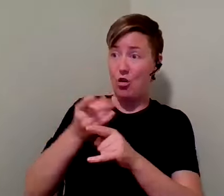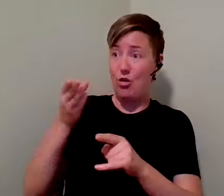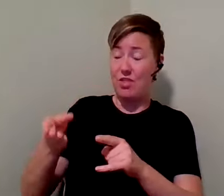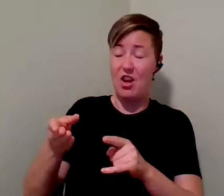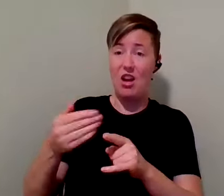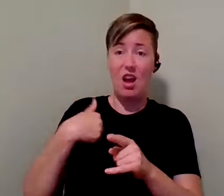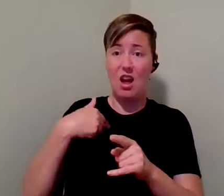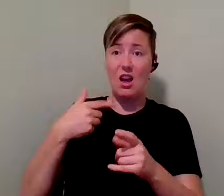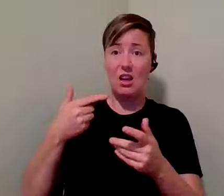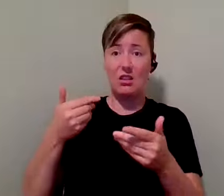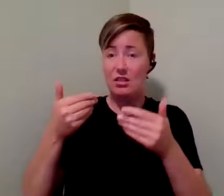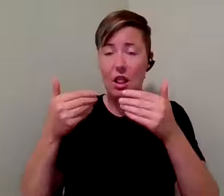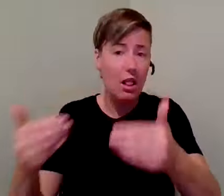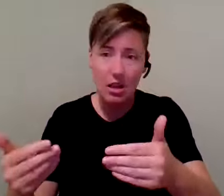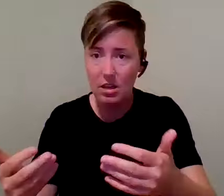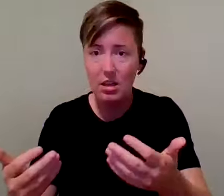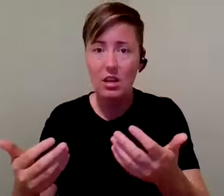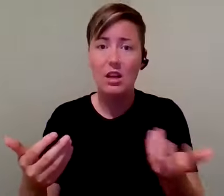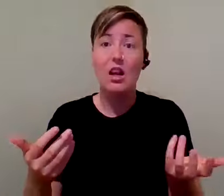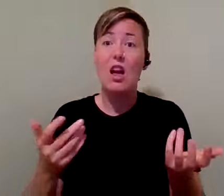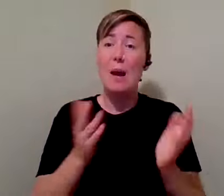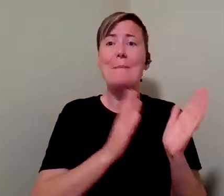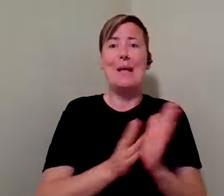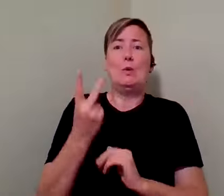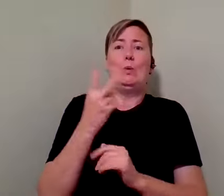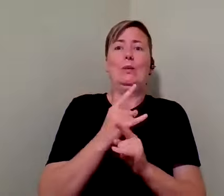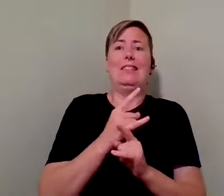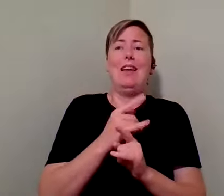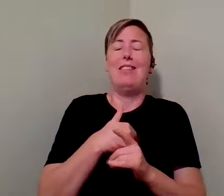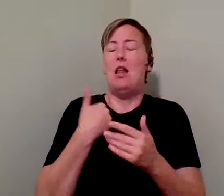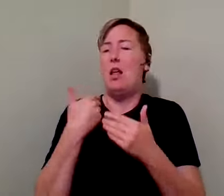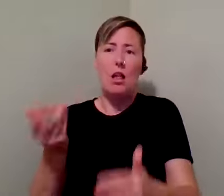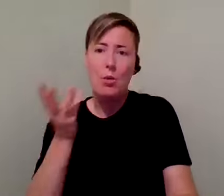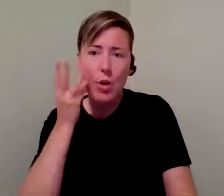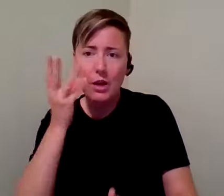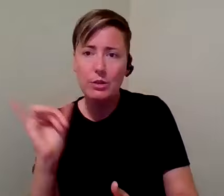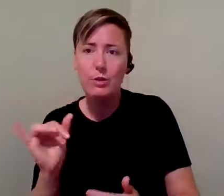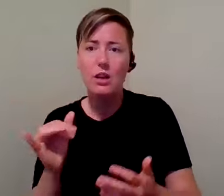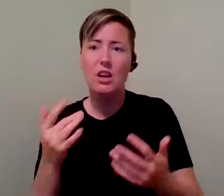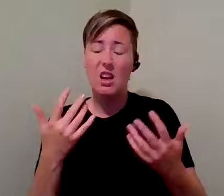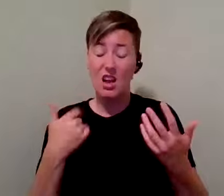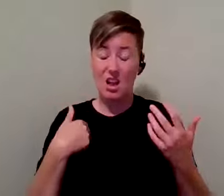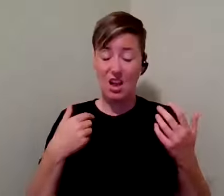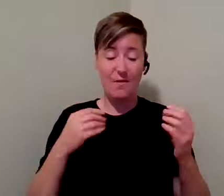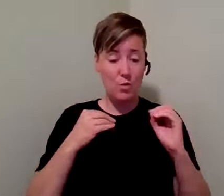two whiskeys and I had the wine. I said, I'm completely mentally and physically powerless over alcohol. What